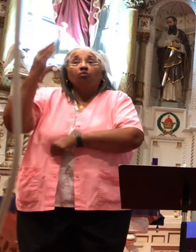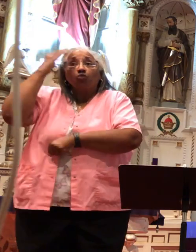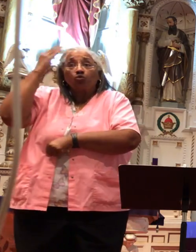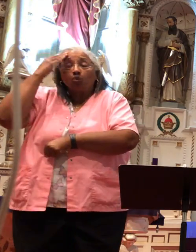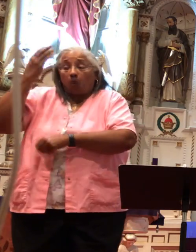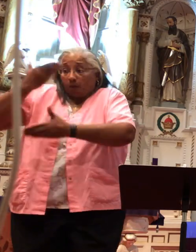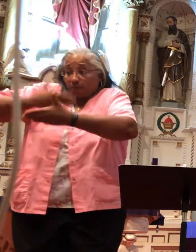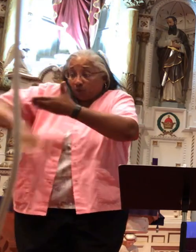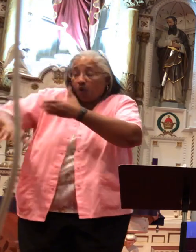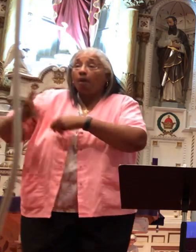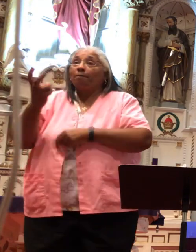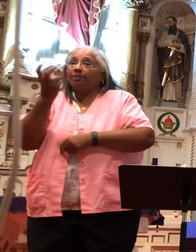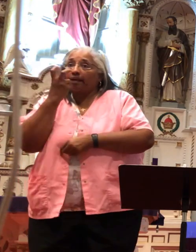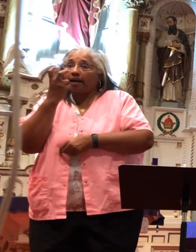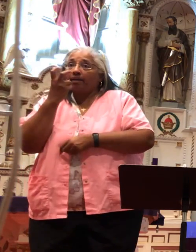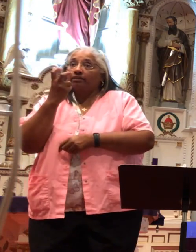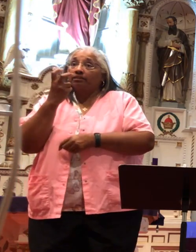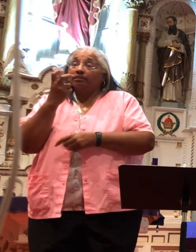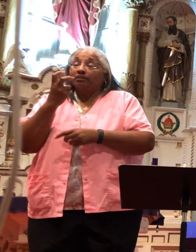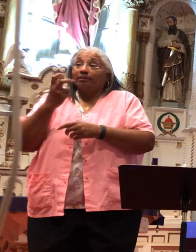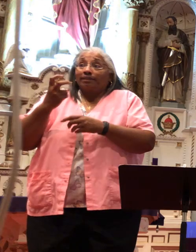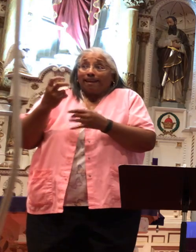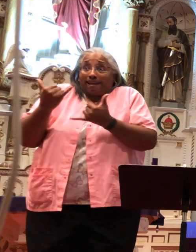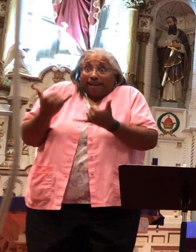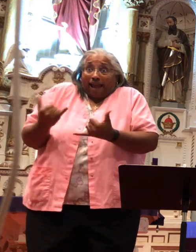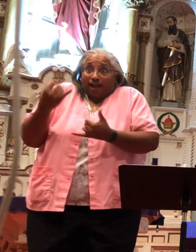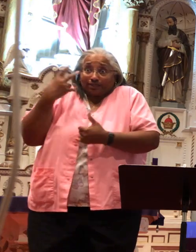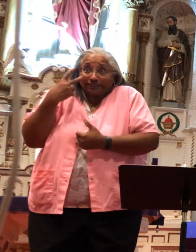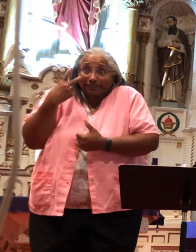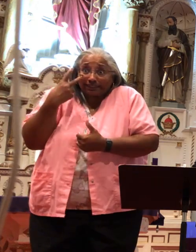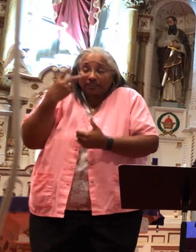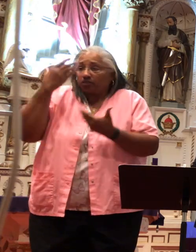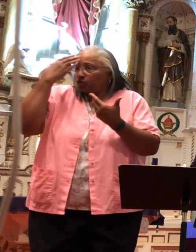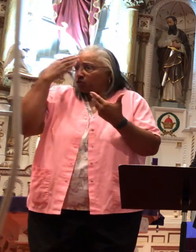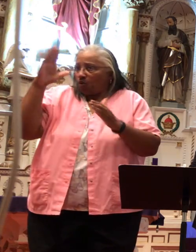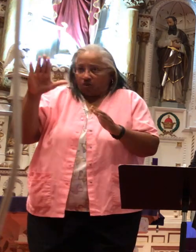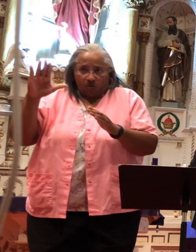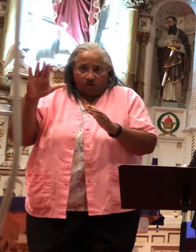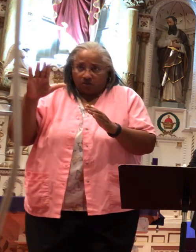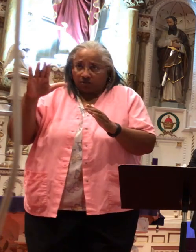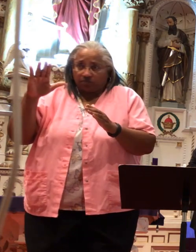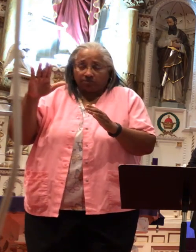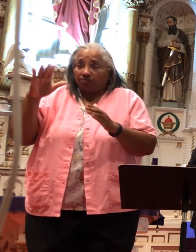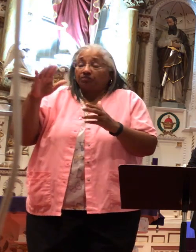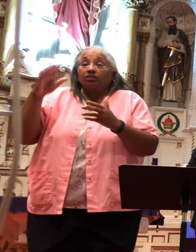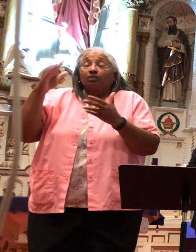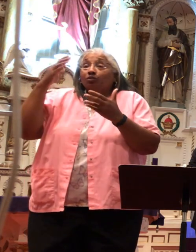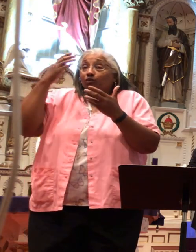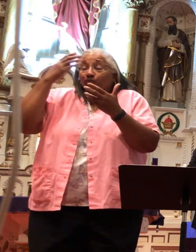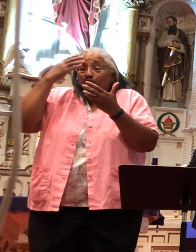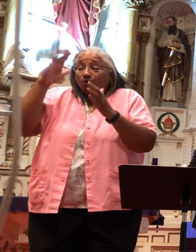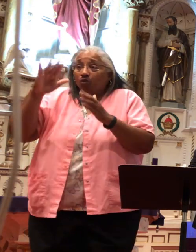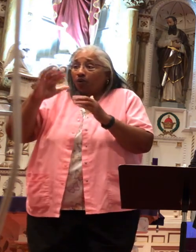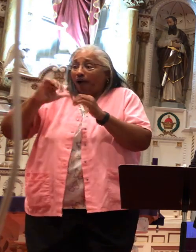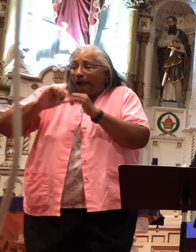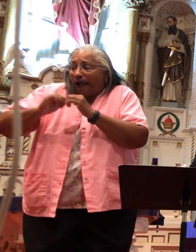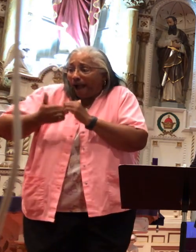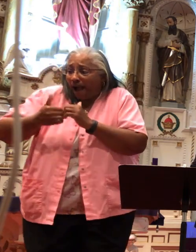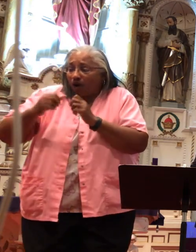blind. We do not know how he sees now, nor do we know who opened his eyes. Ask